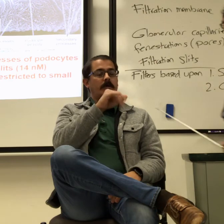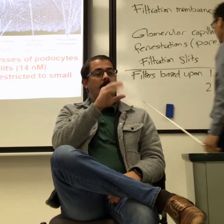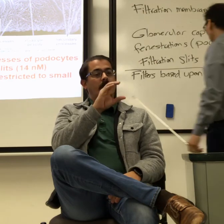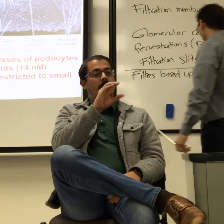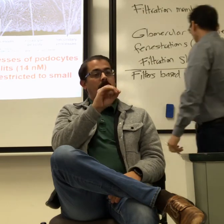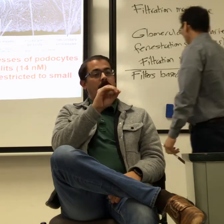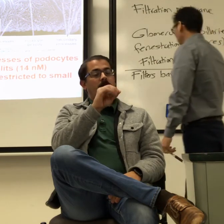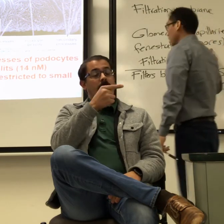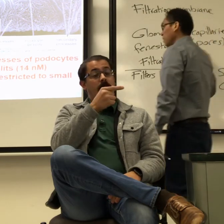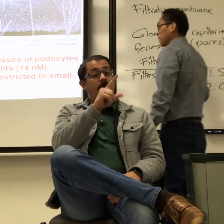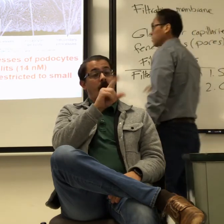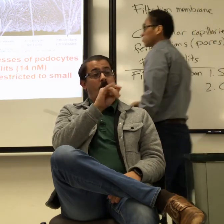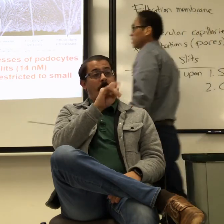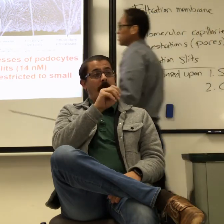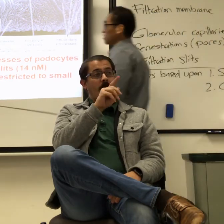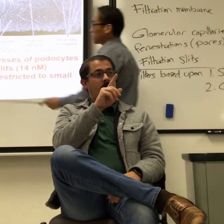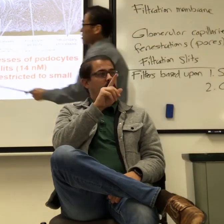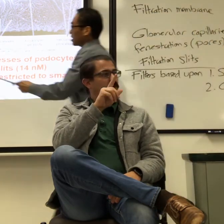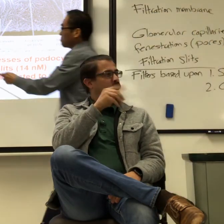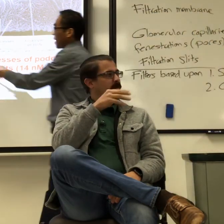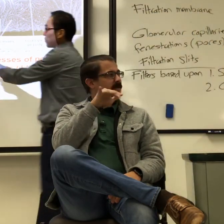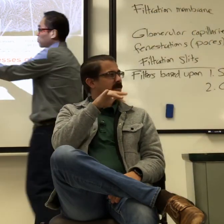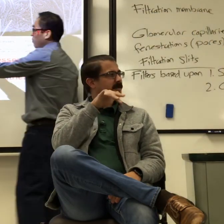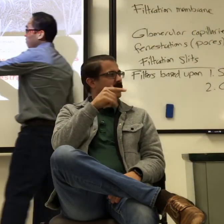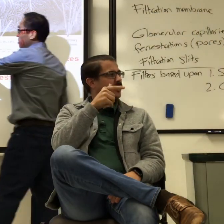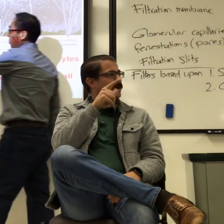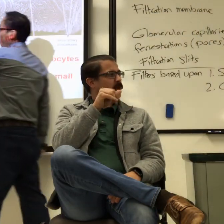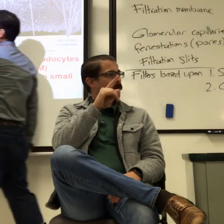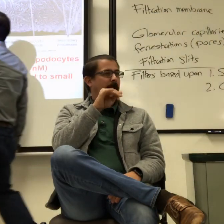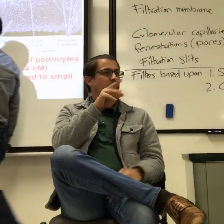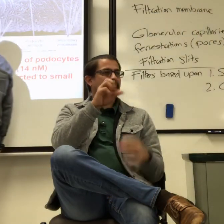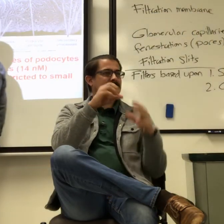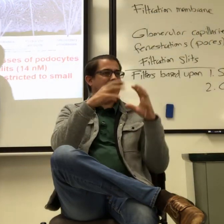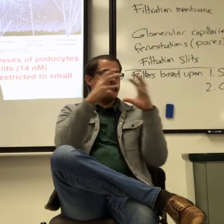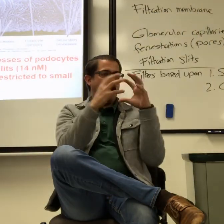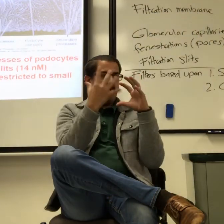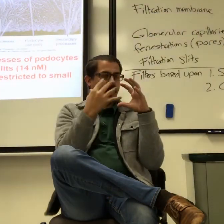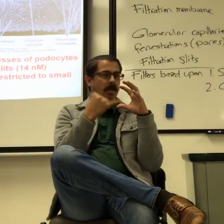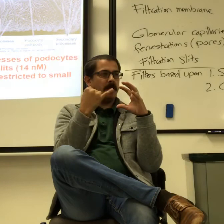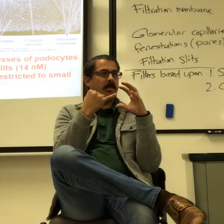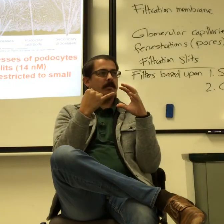see the fenestrations. It's peppered with all these little holes.